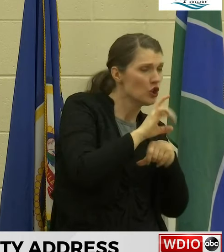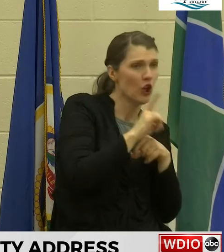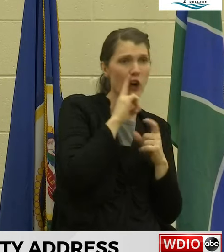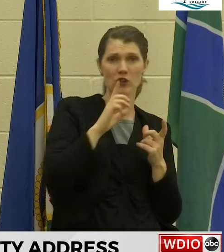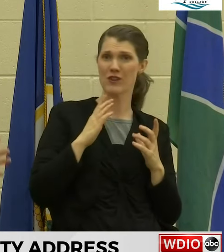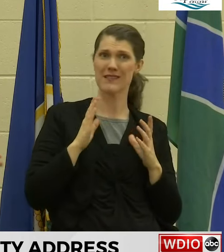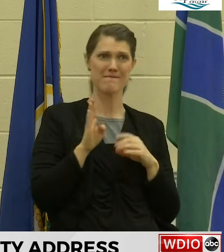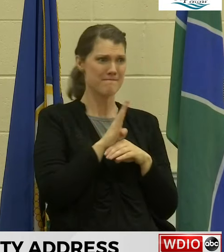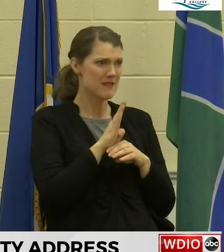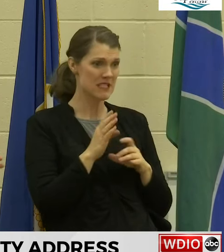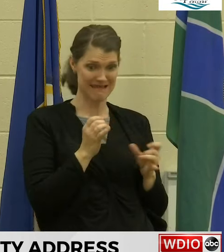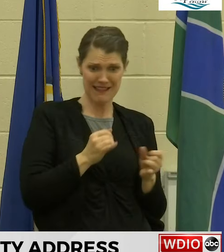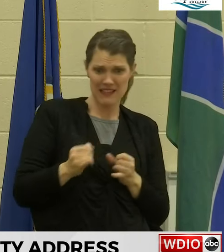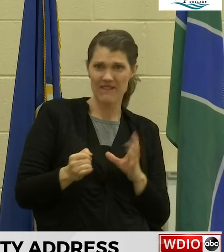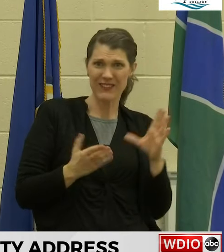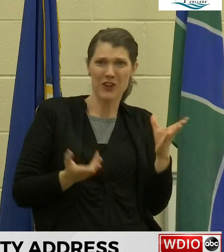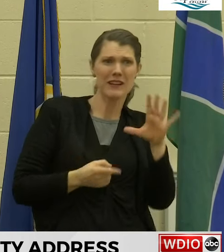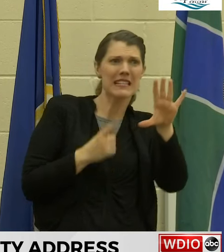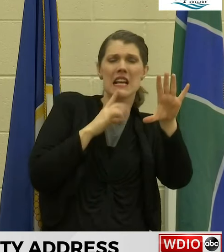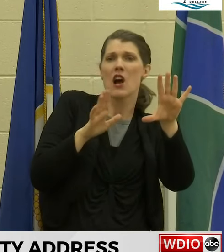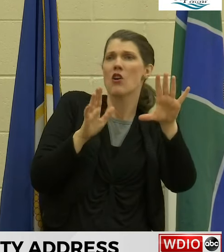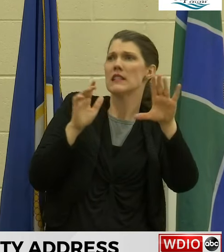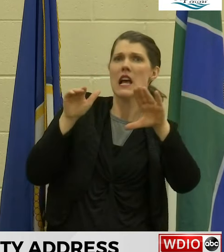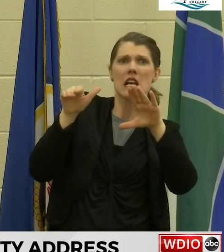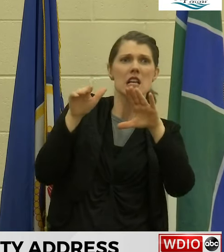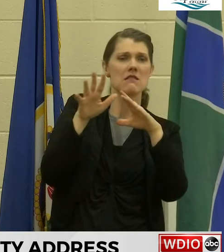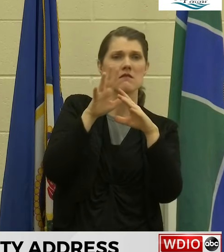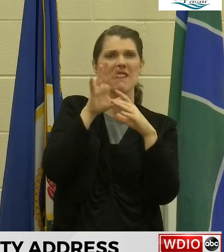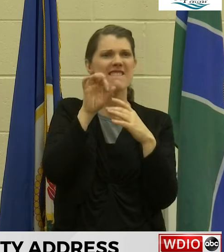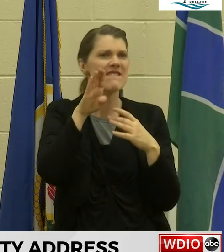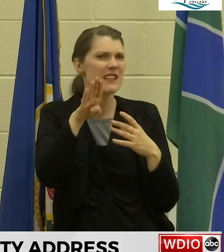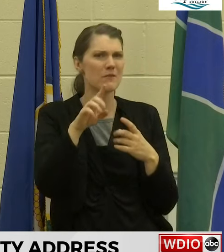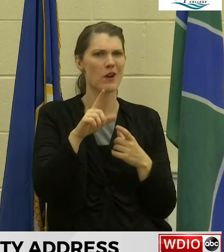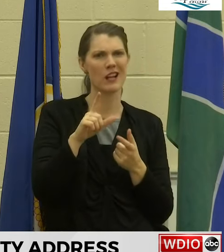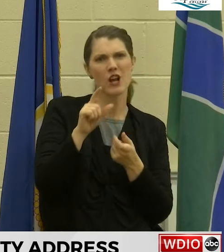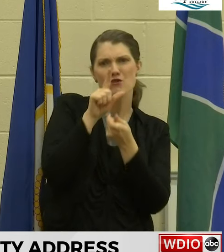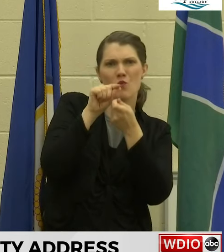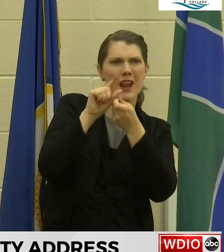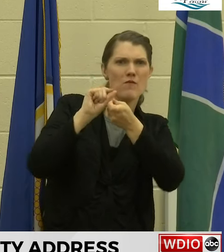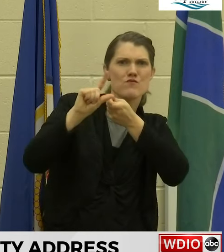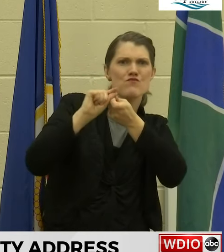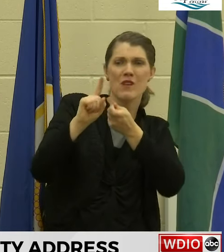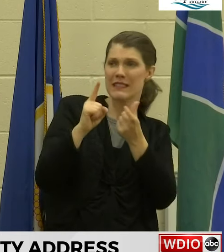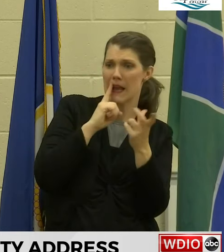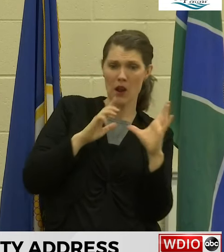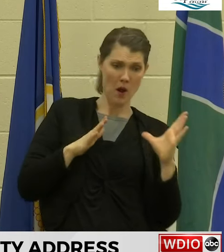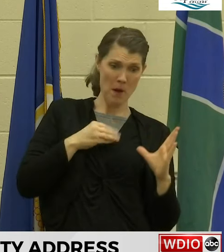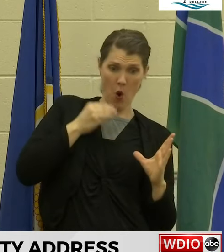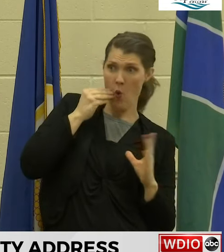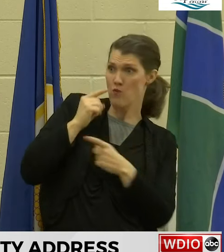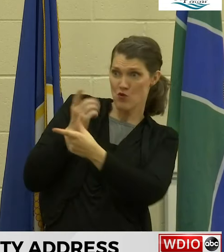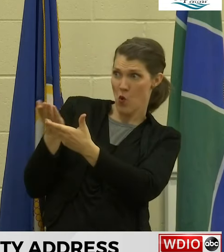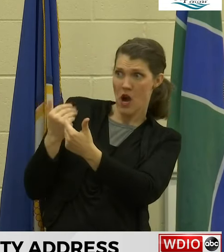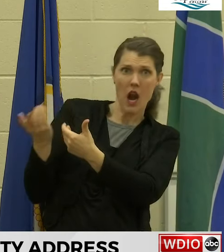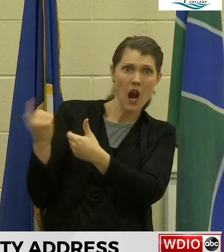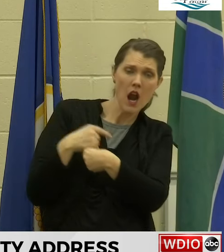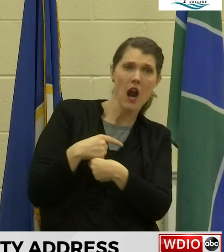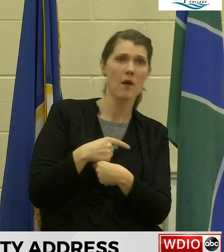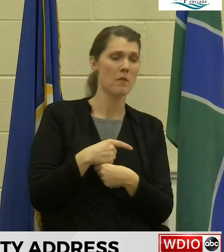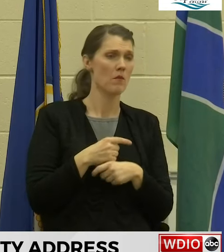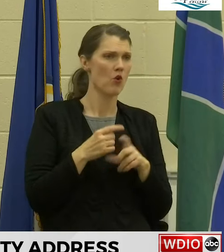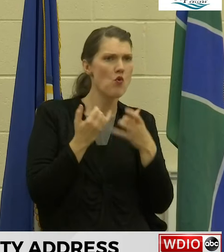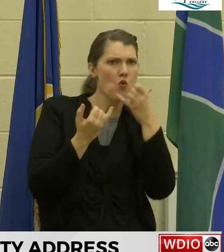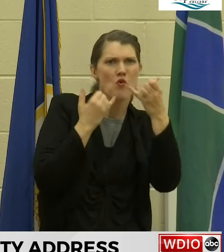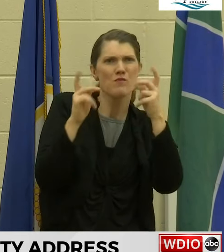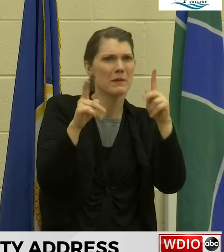individuals across the city reached out through Facebook and Twitter to offer up their homes, check in on